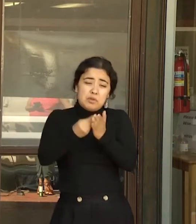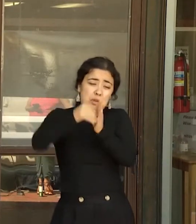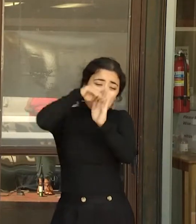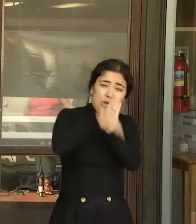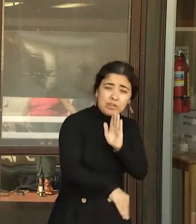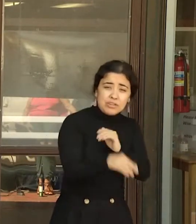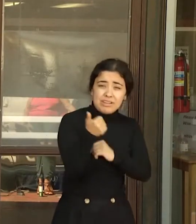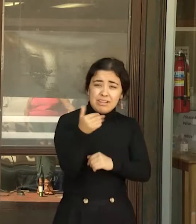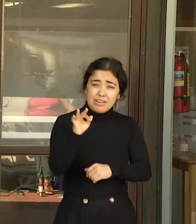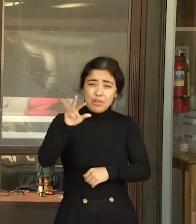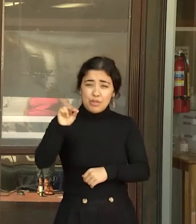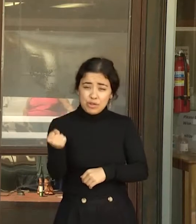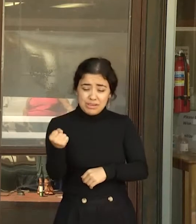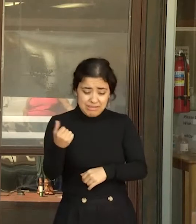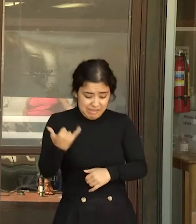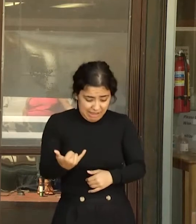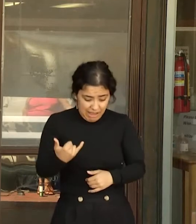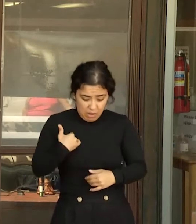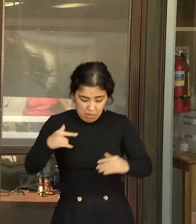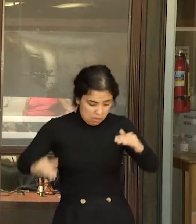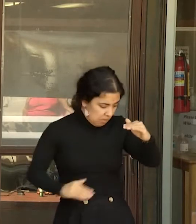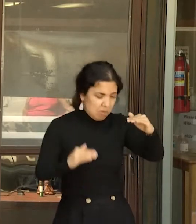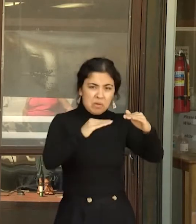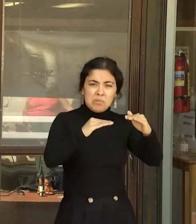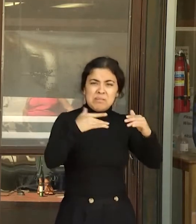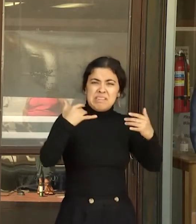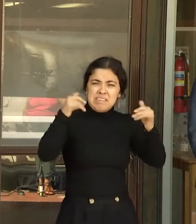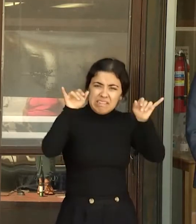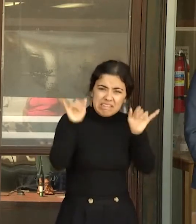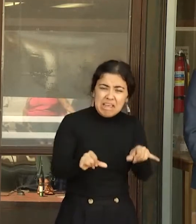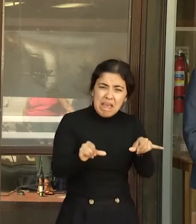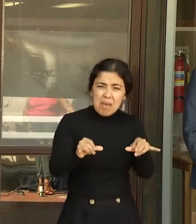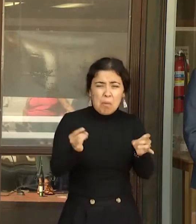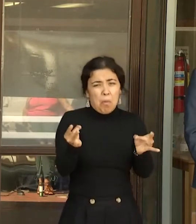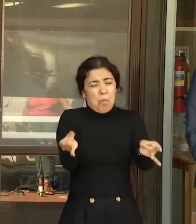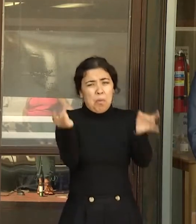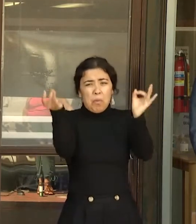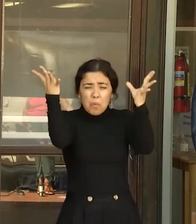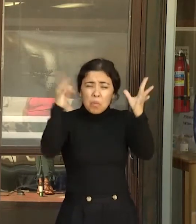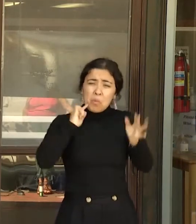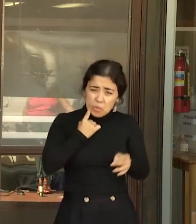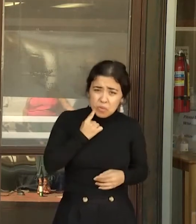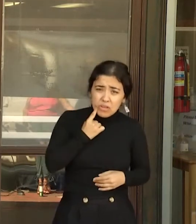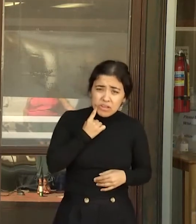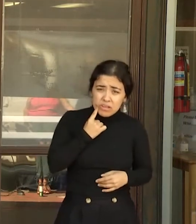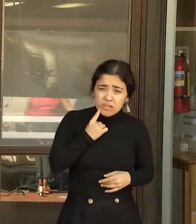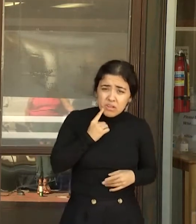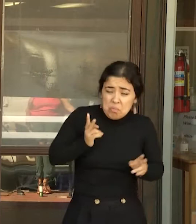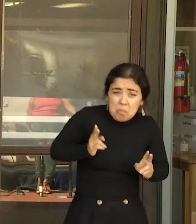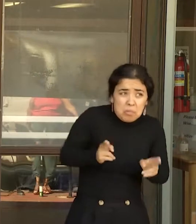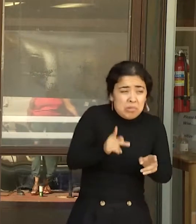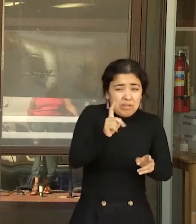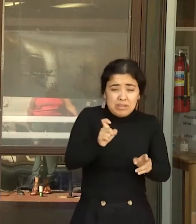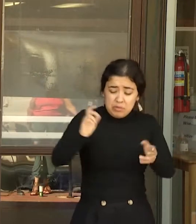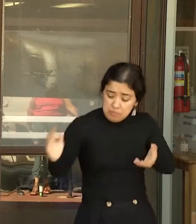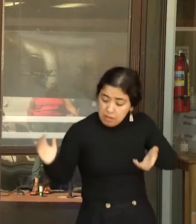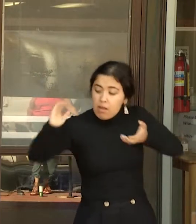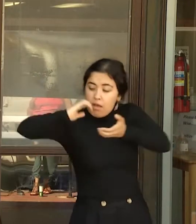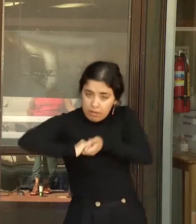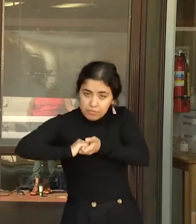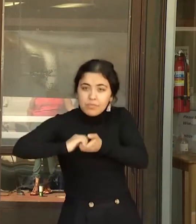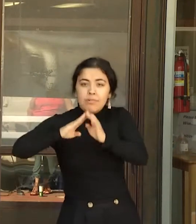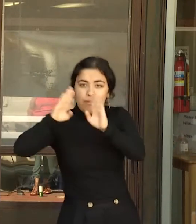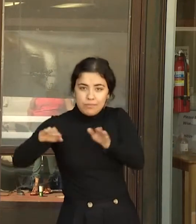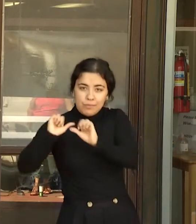Based on the statistics I just shared, it's evident that the need remains critical and urgent. That's why we're partnering with the Housing Authority of Cook